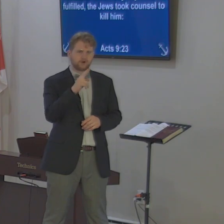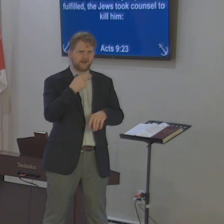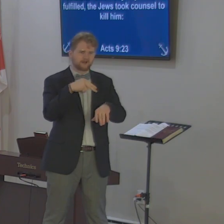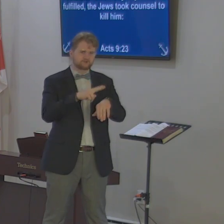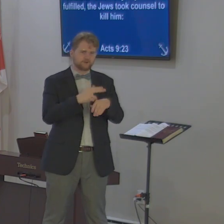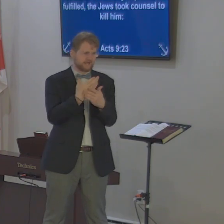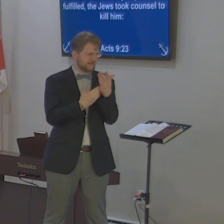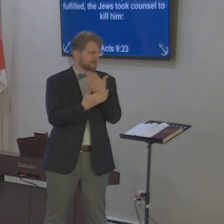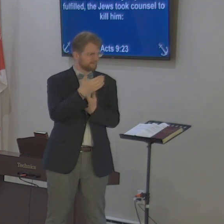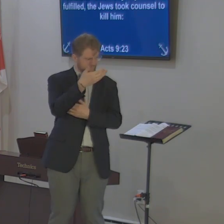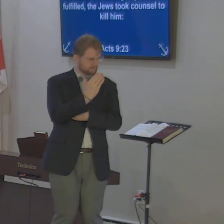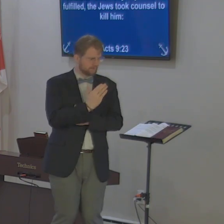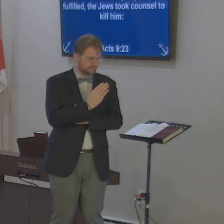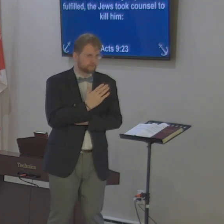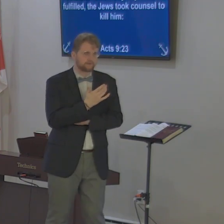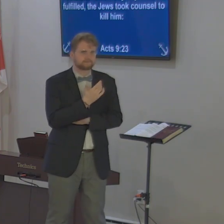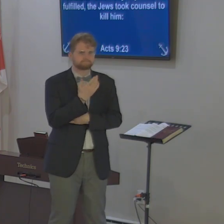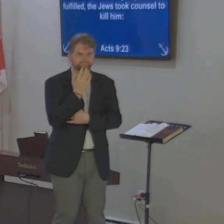In other words,